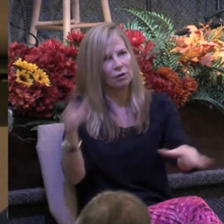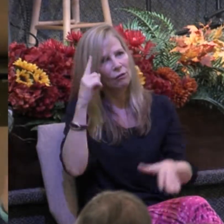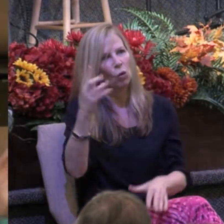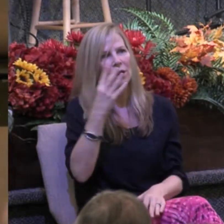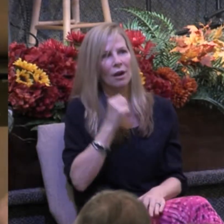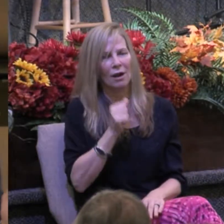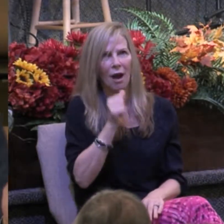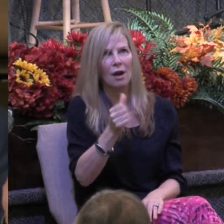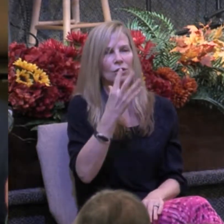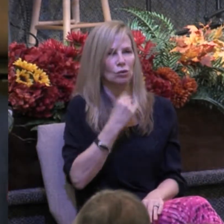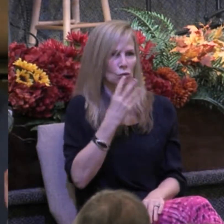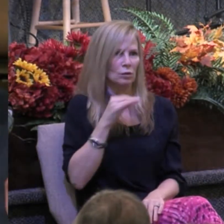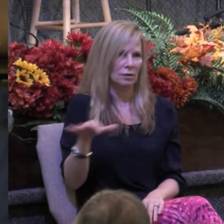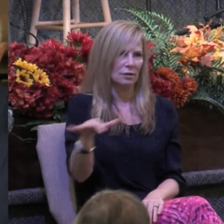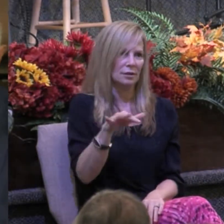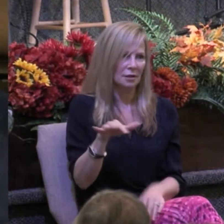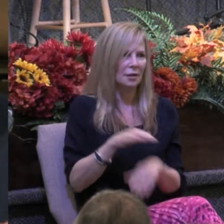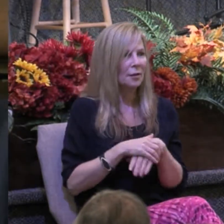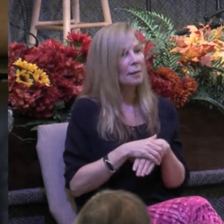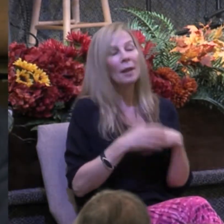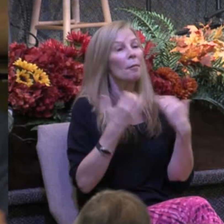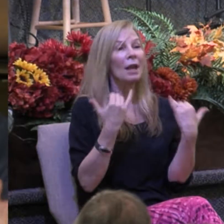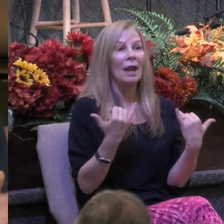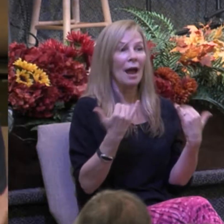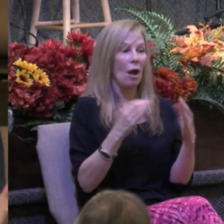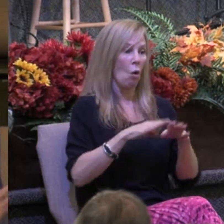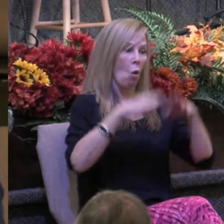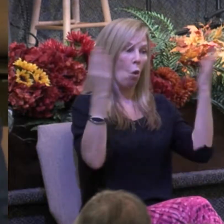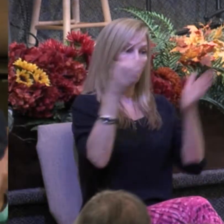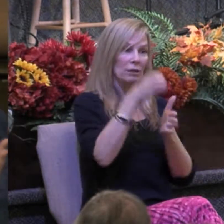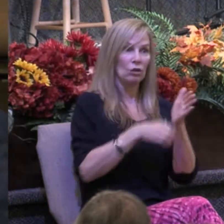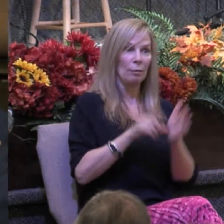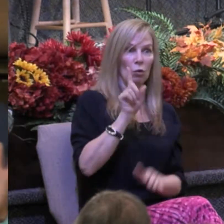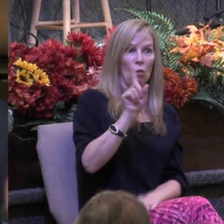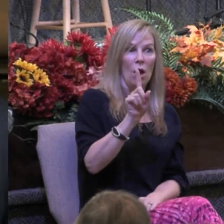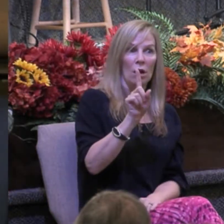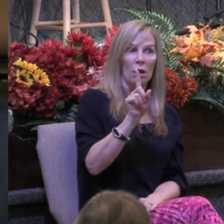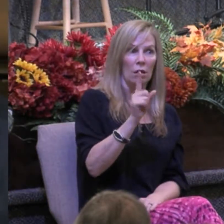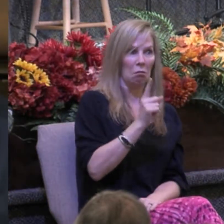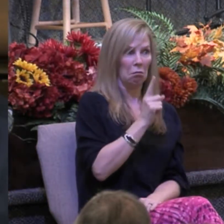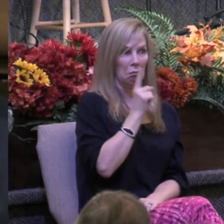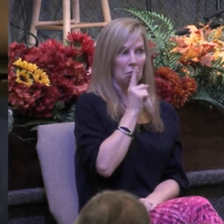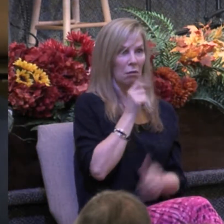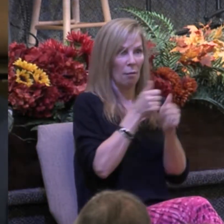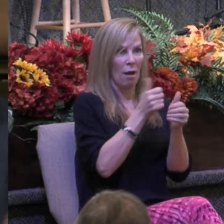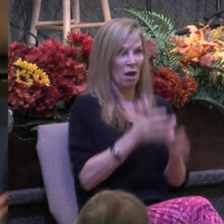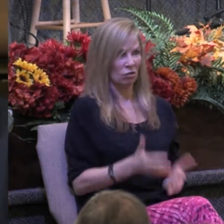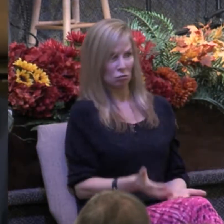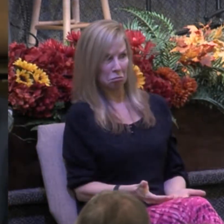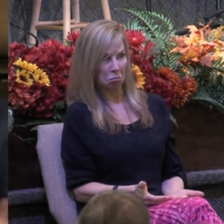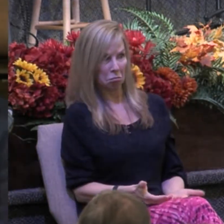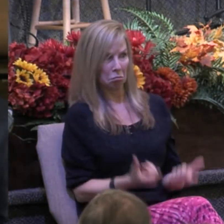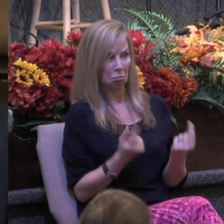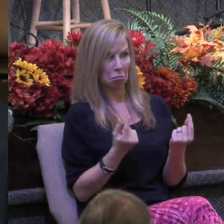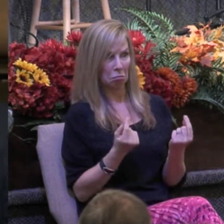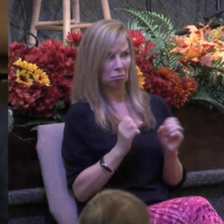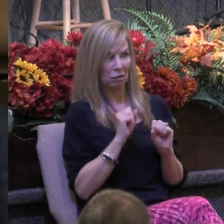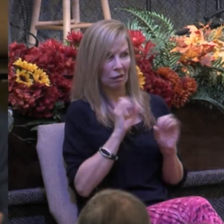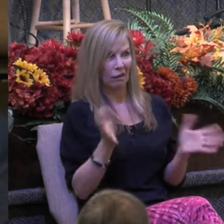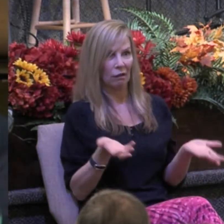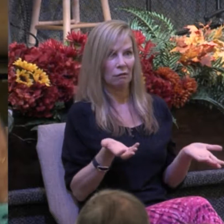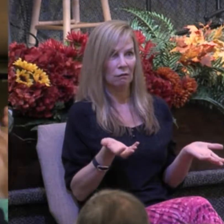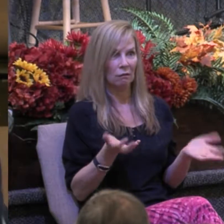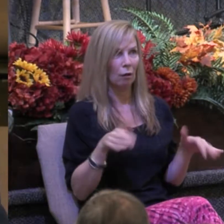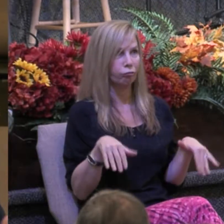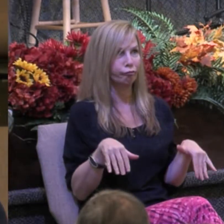opening section of chapter 1, we don't see the apostles doing anything. Anything except meeting with Jesus and